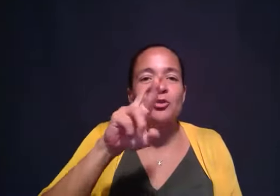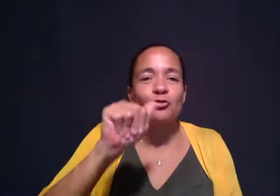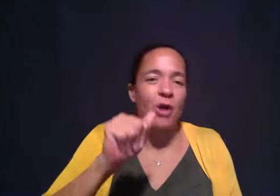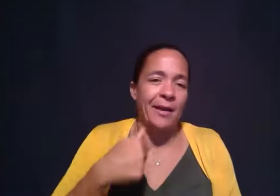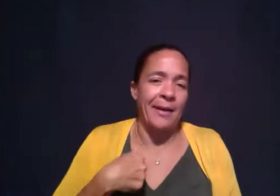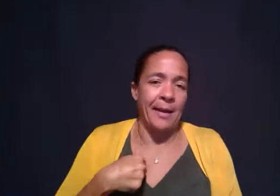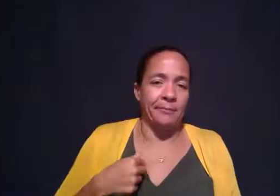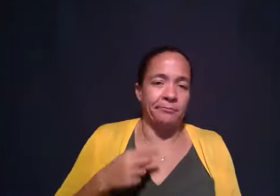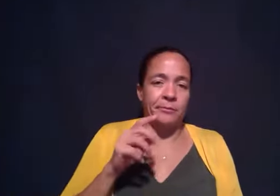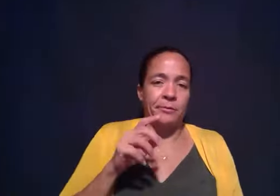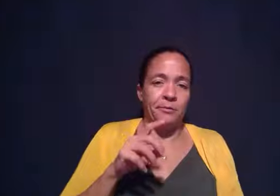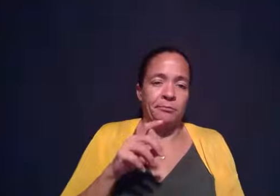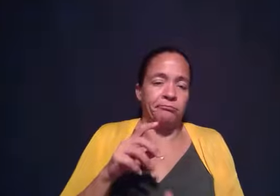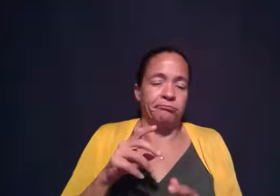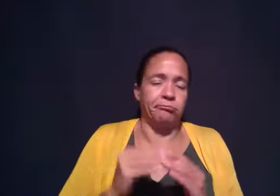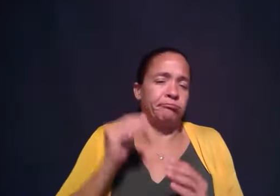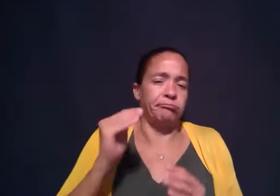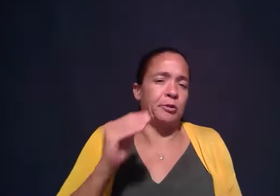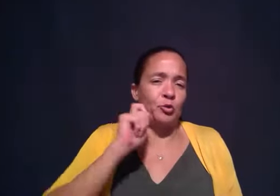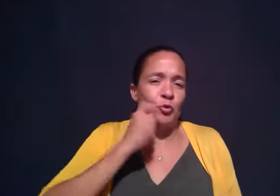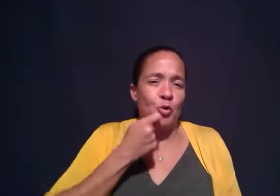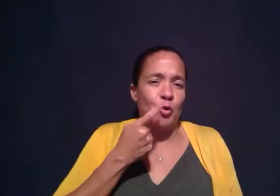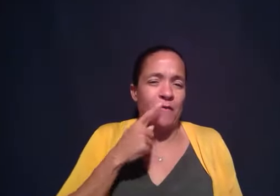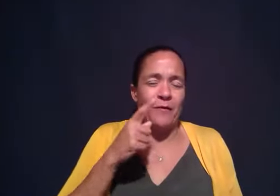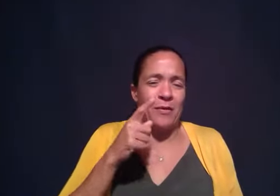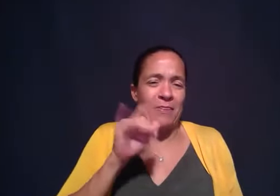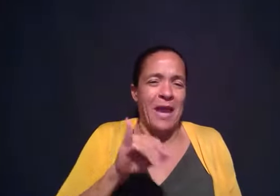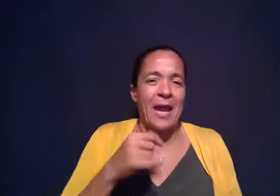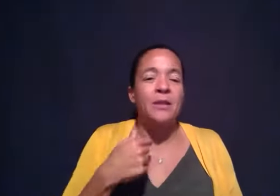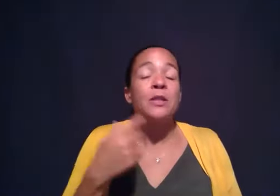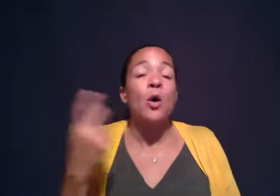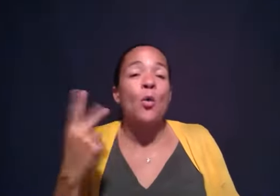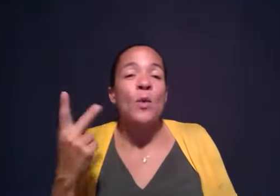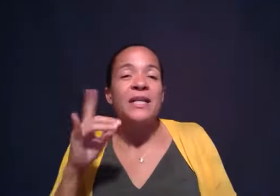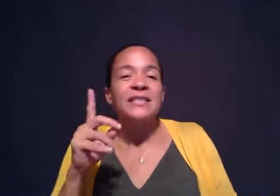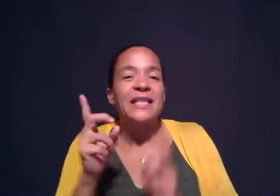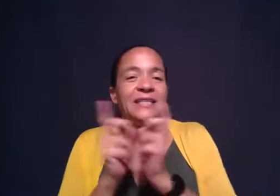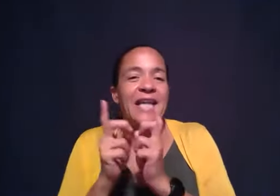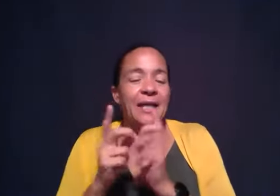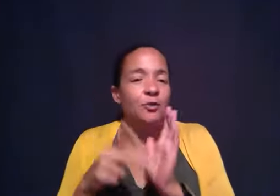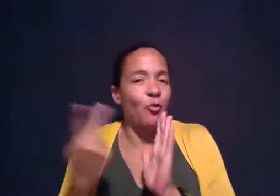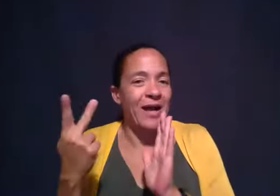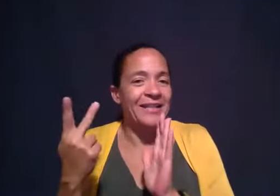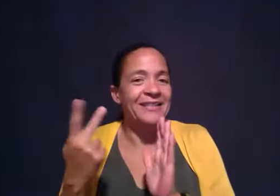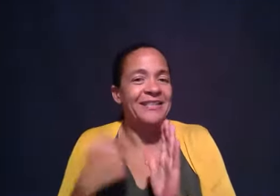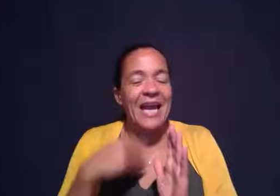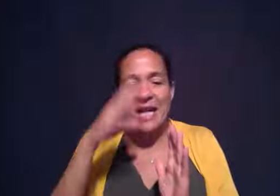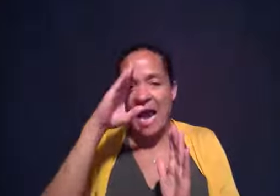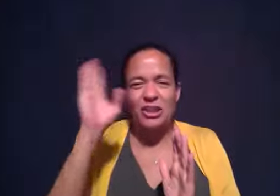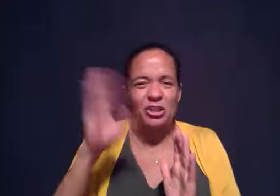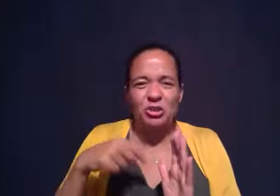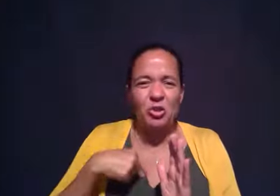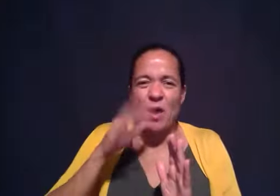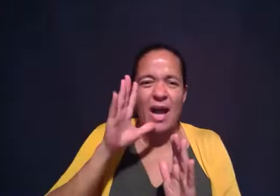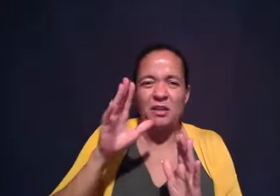we actually went on 2 dates, and bless his heart, I just knew I could steamroll right over him. And so I